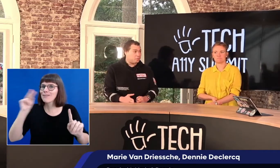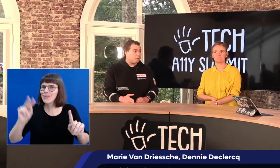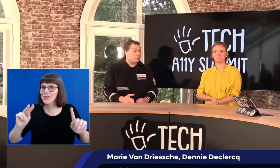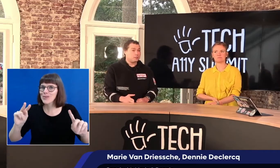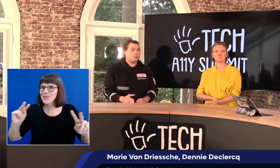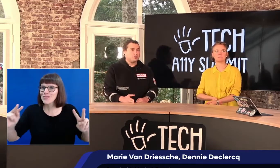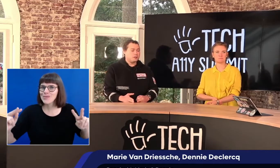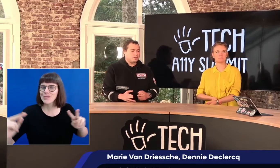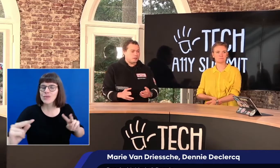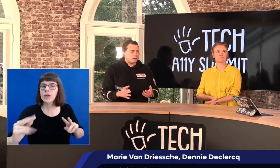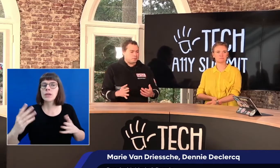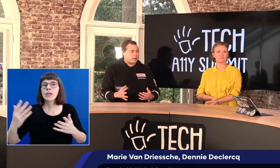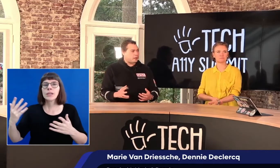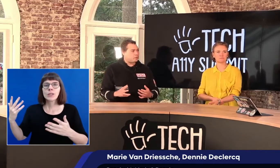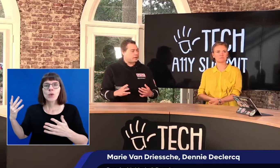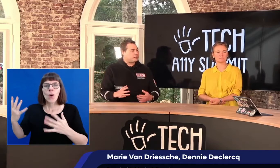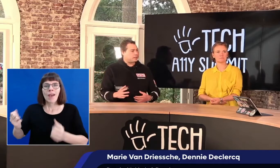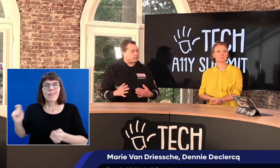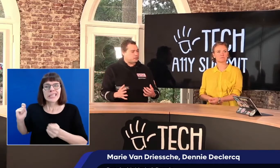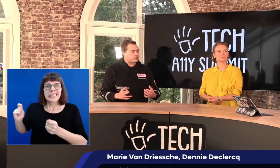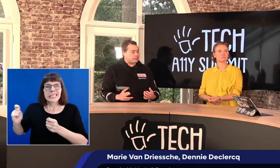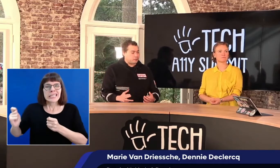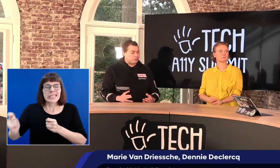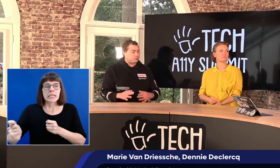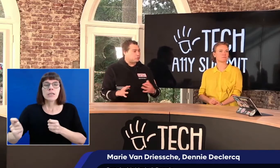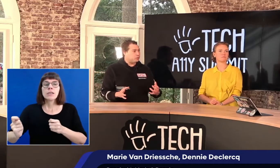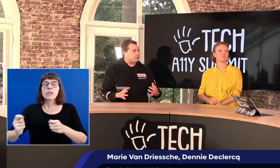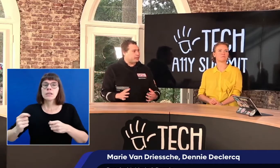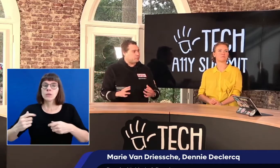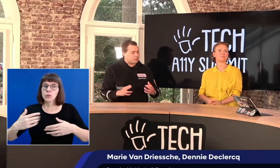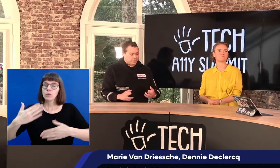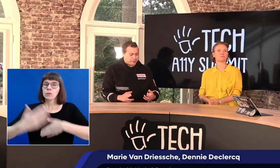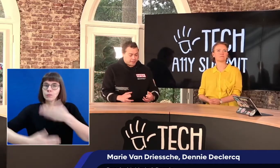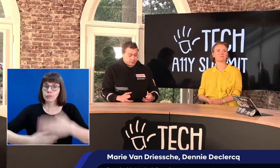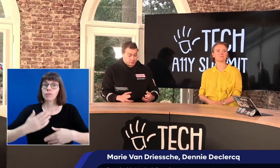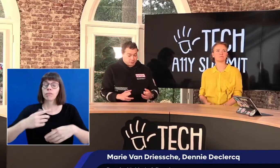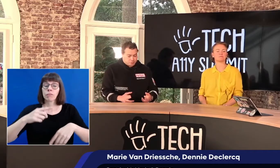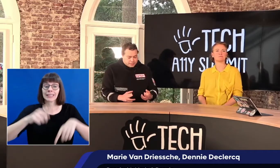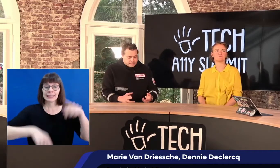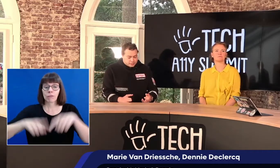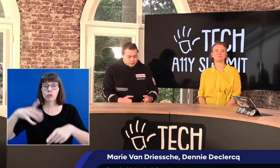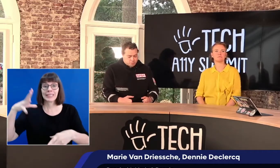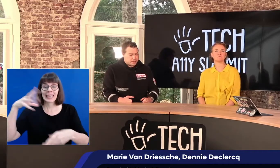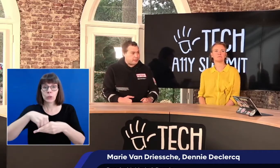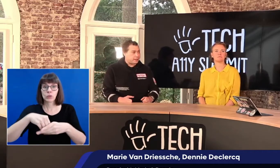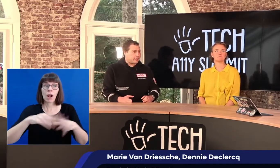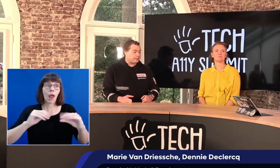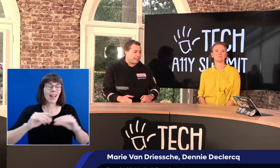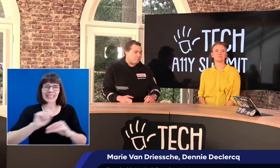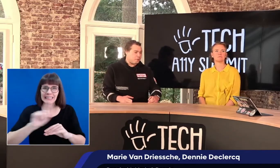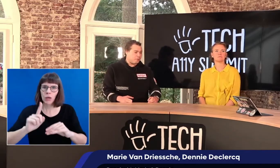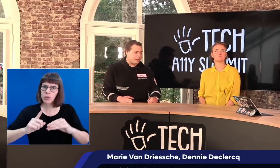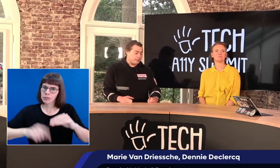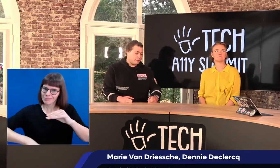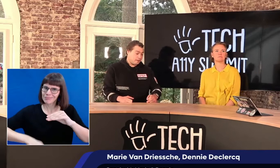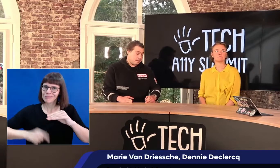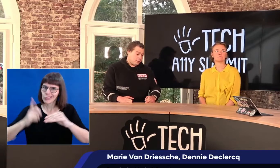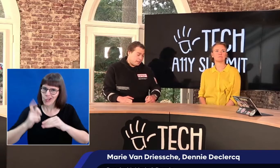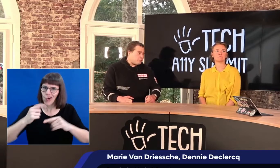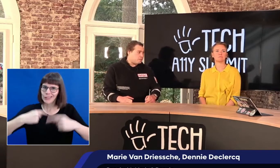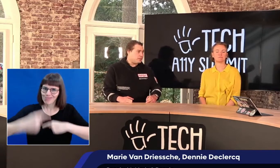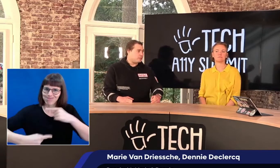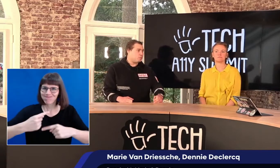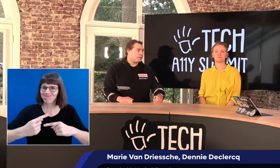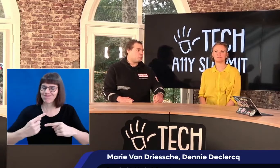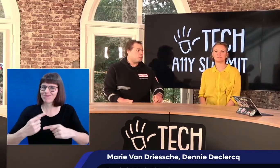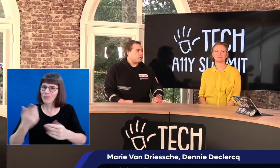very long past. So we are wanting diversity and inclusion, not only talking but having it. But this is just the beginning, and temporarily,